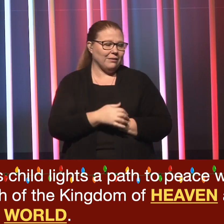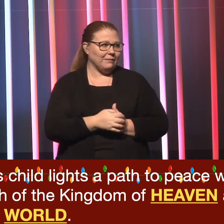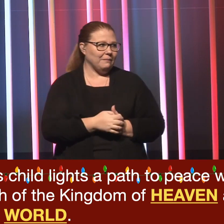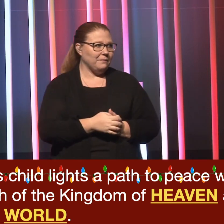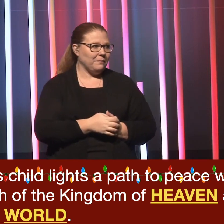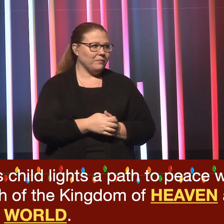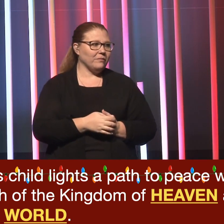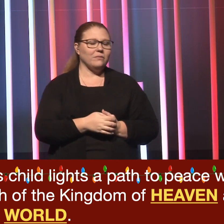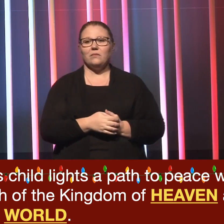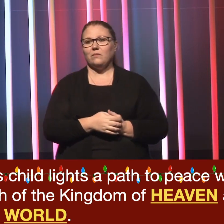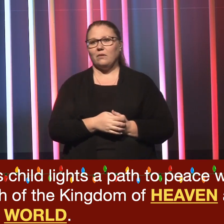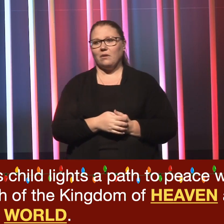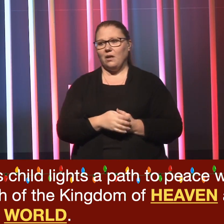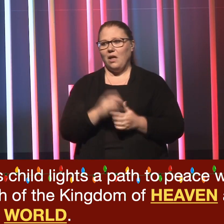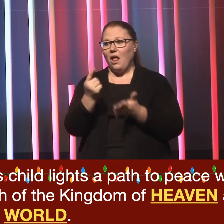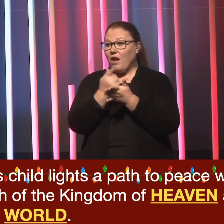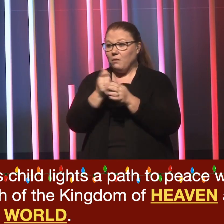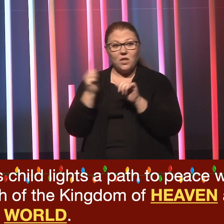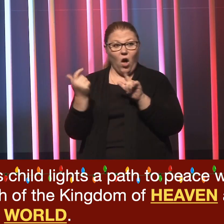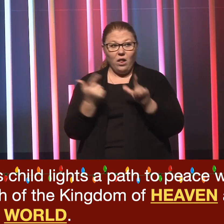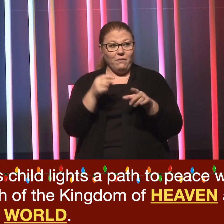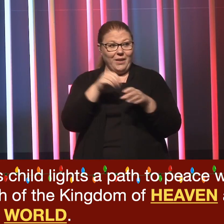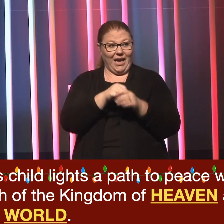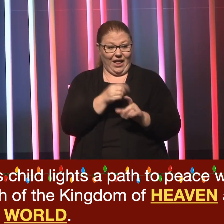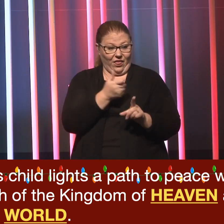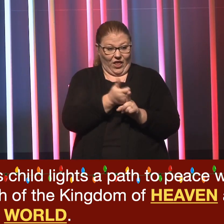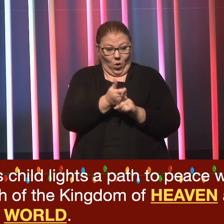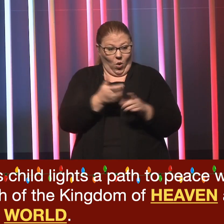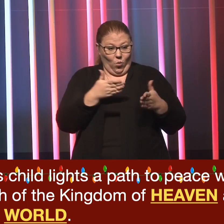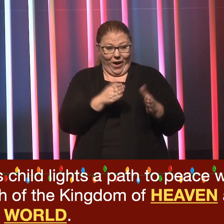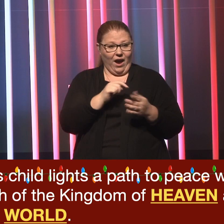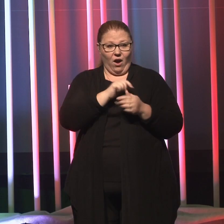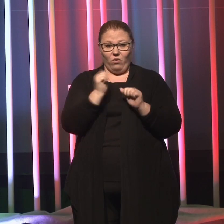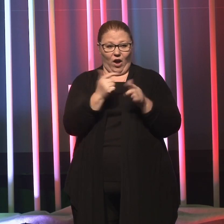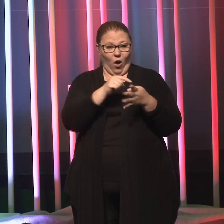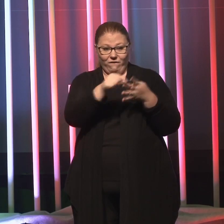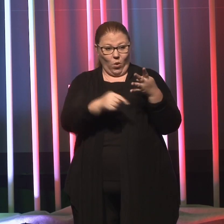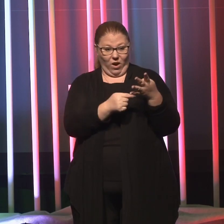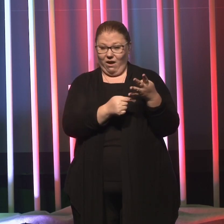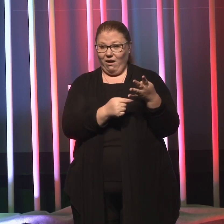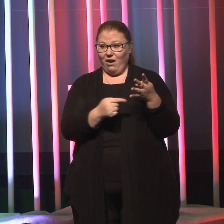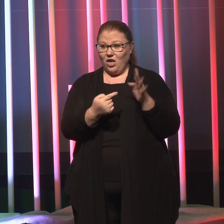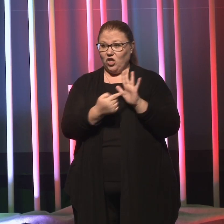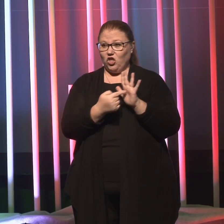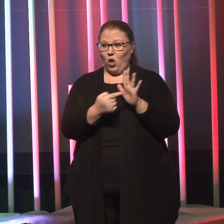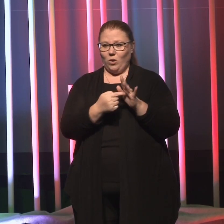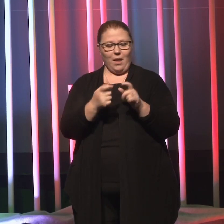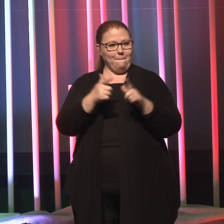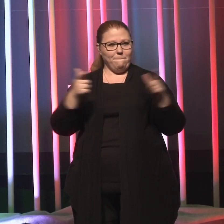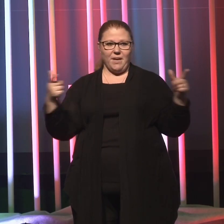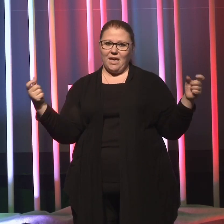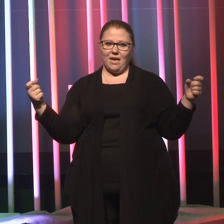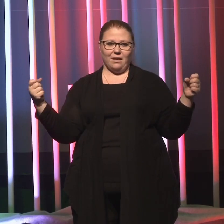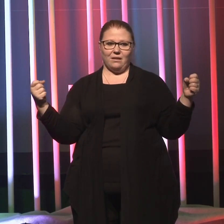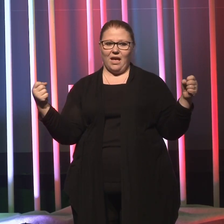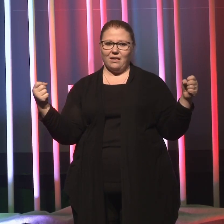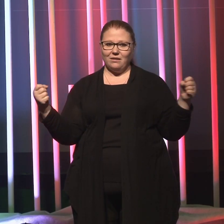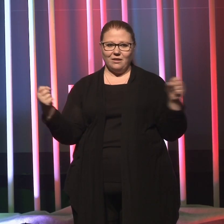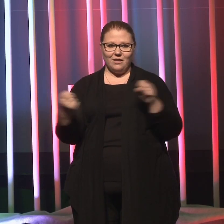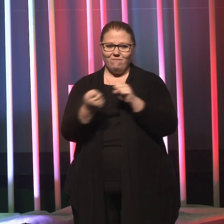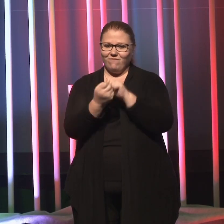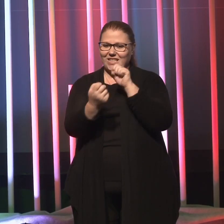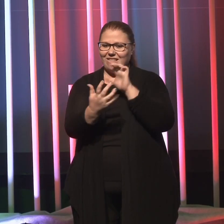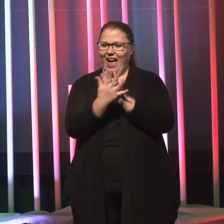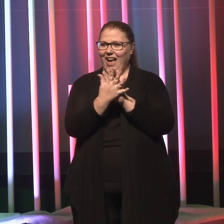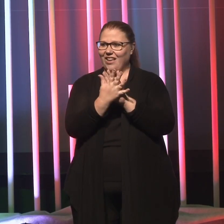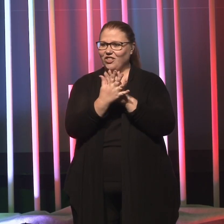See, the Gospels, in all of them, in their own unique way, all four reveal that there is a major clash between the path to peace that's found